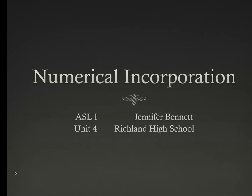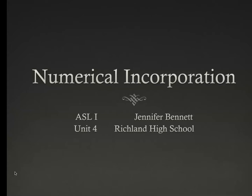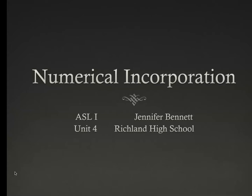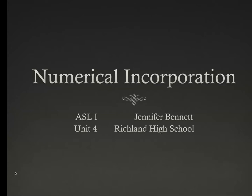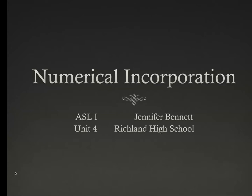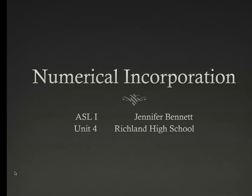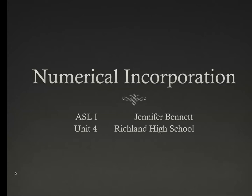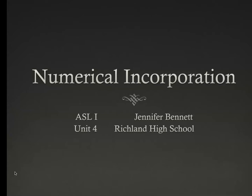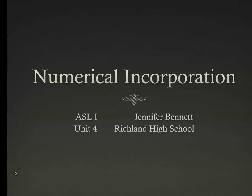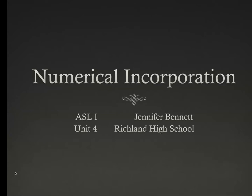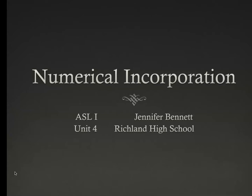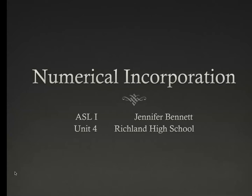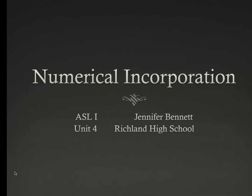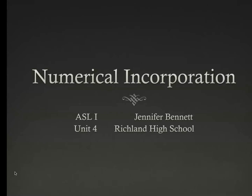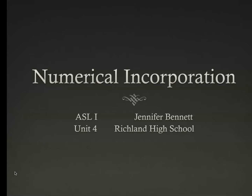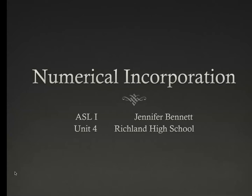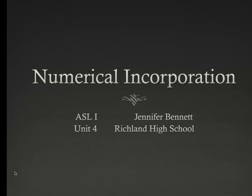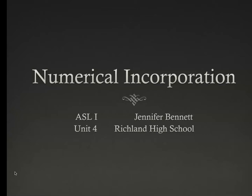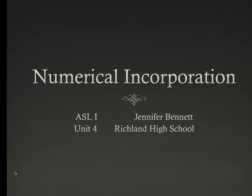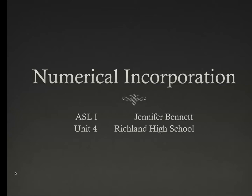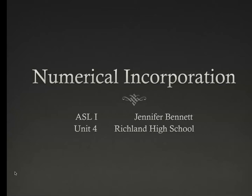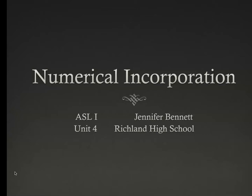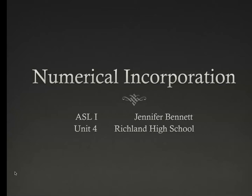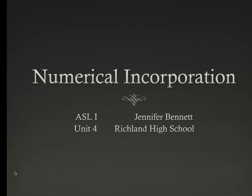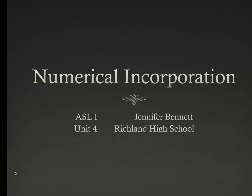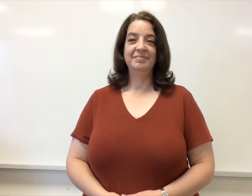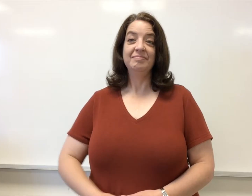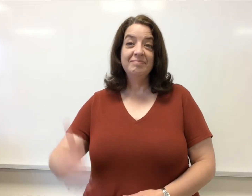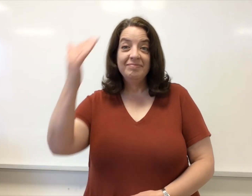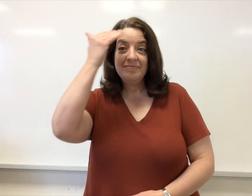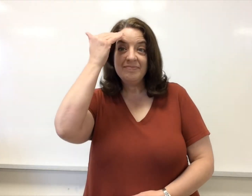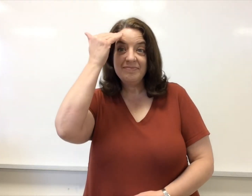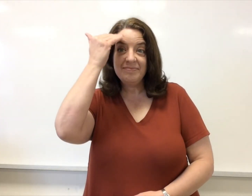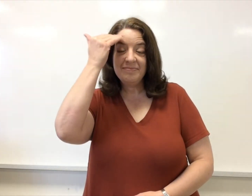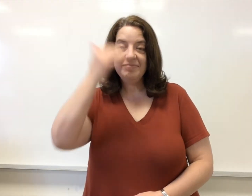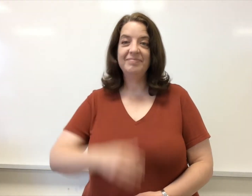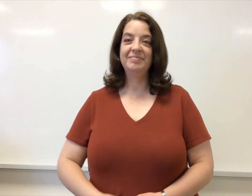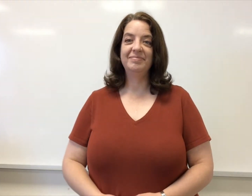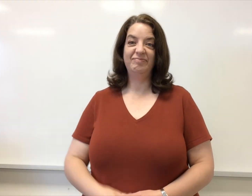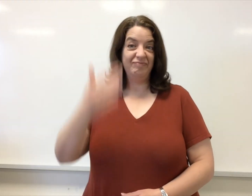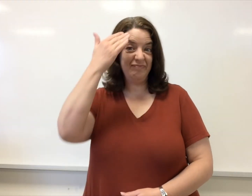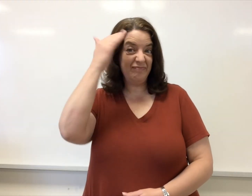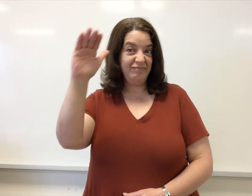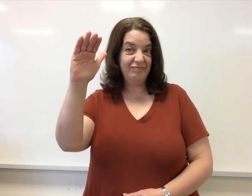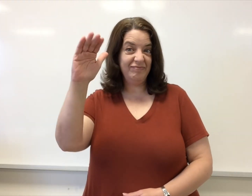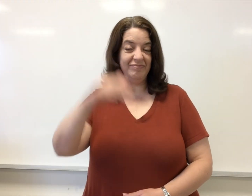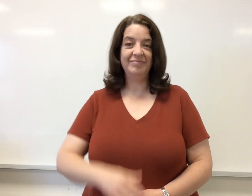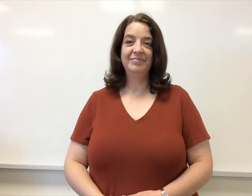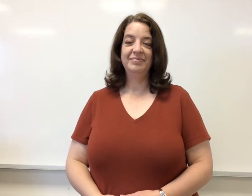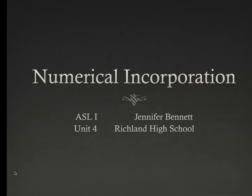turn away from our bodies in order to make them be negative. So instead of no, it's now don't know by turning it away,